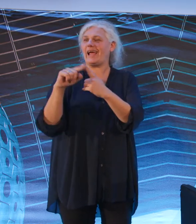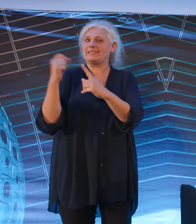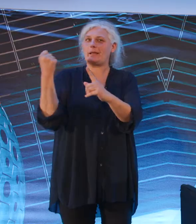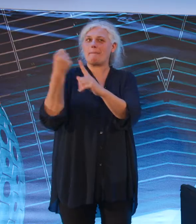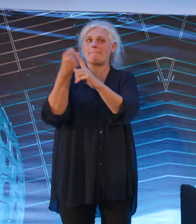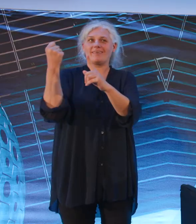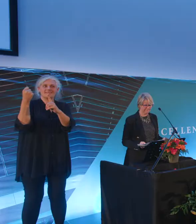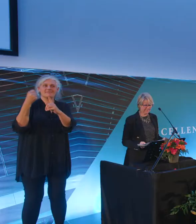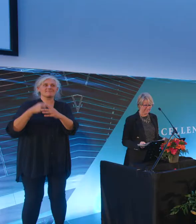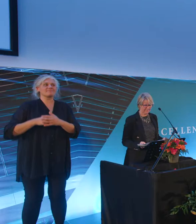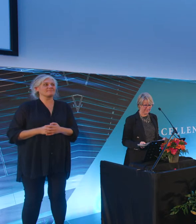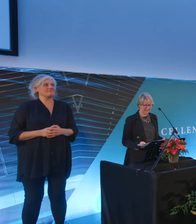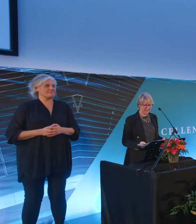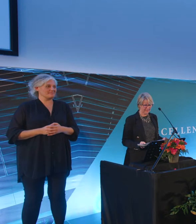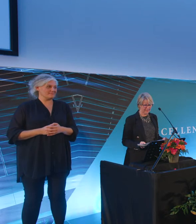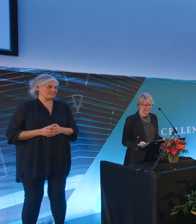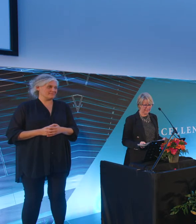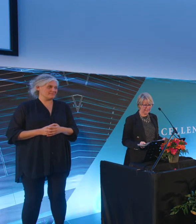impact.